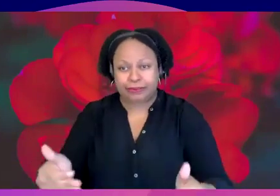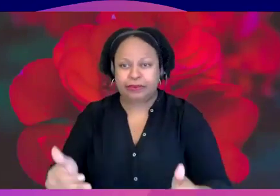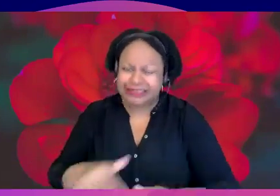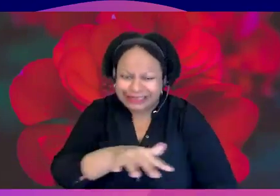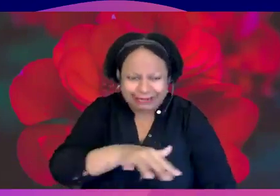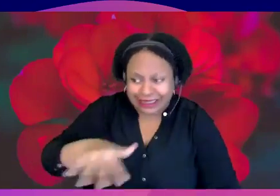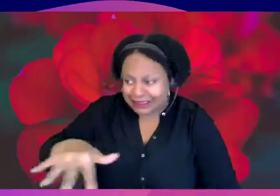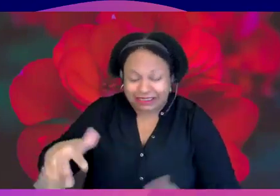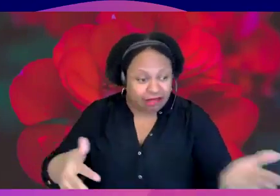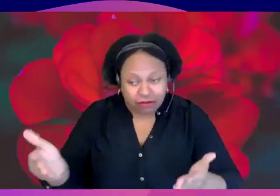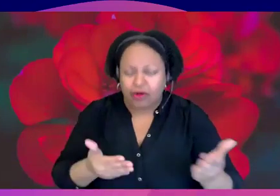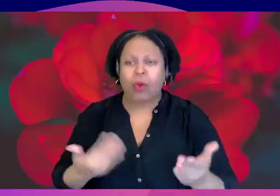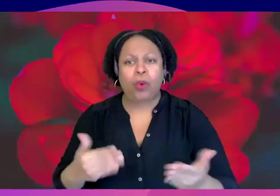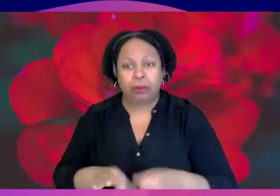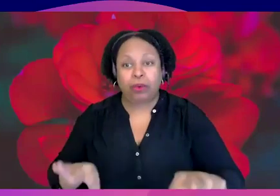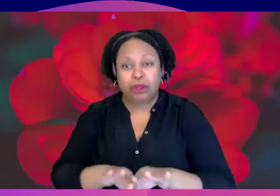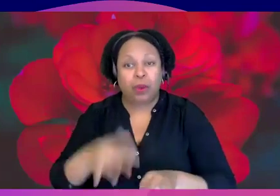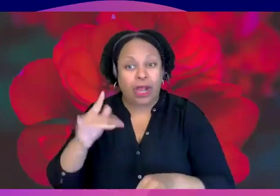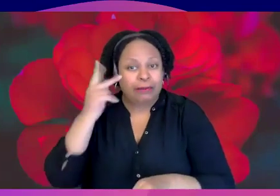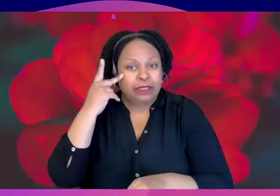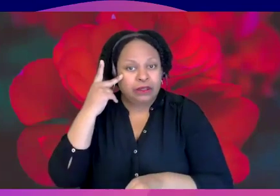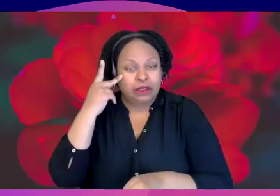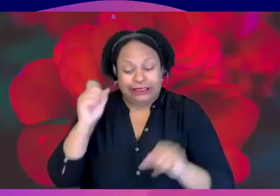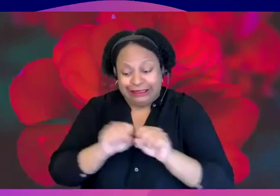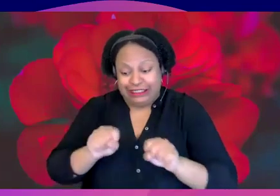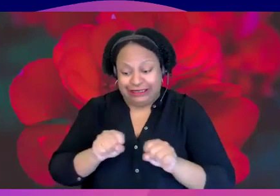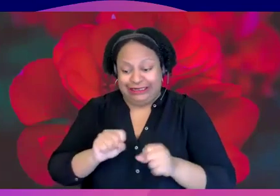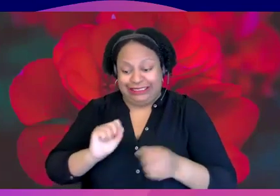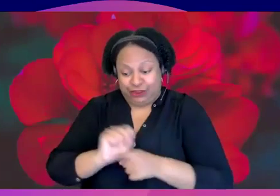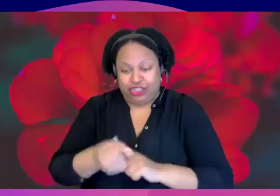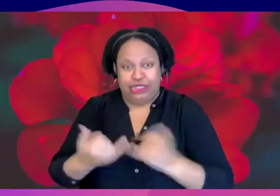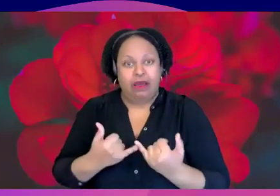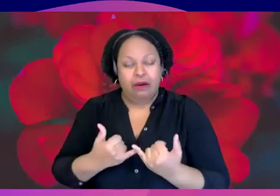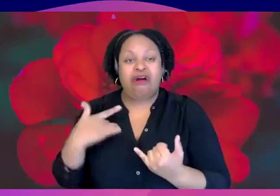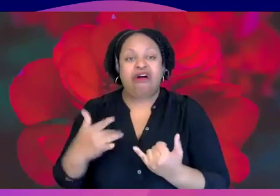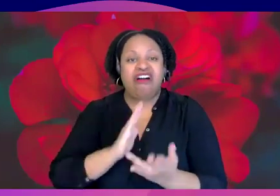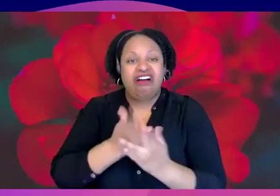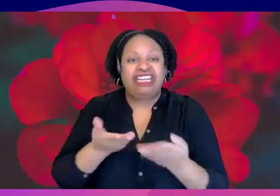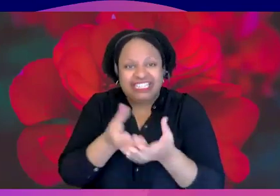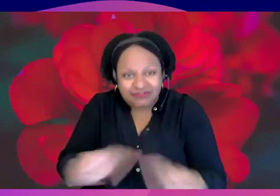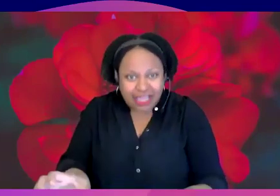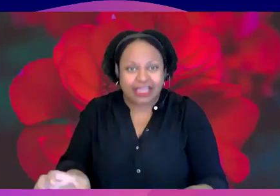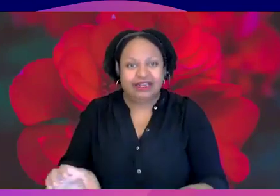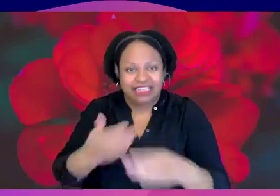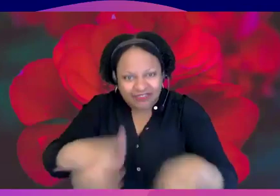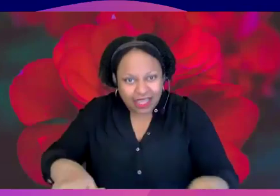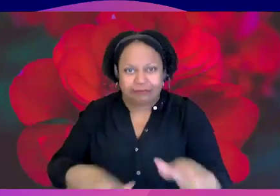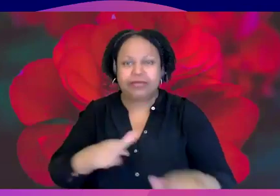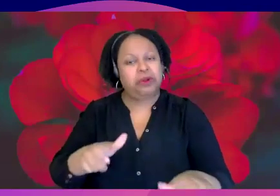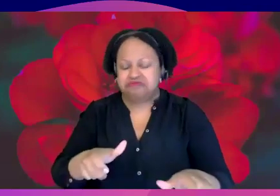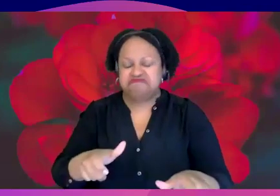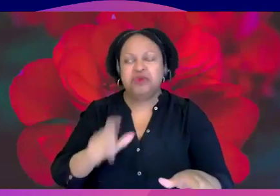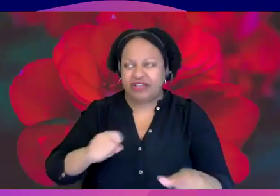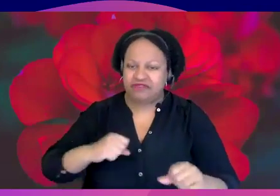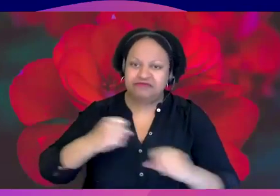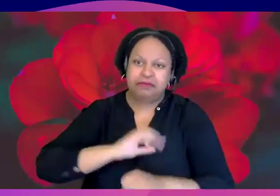especially given the polarizing political climate. So these are just some examples of collective care and how